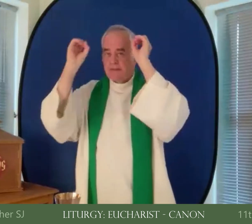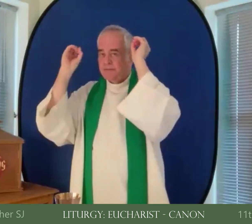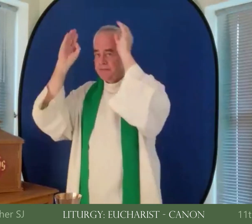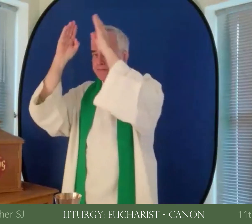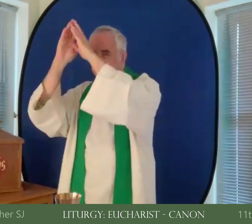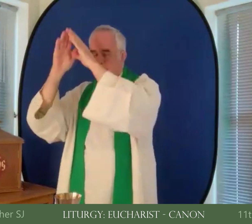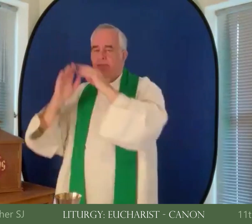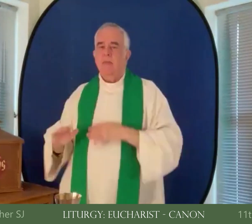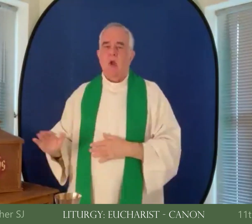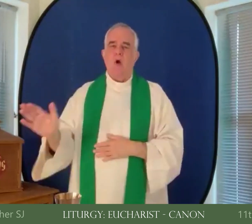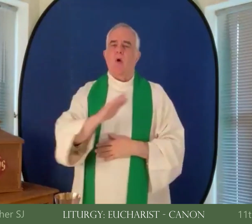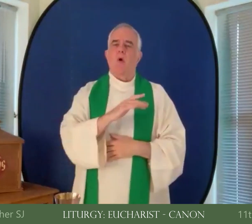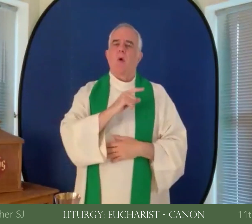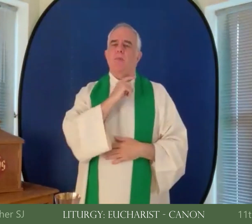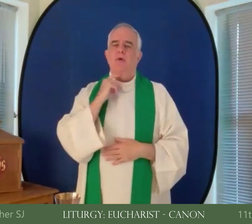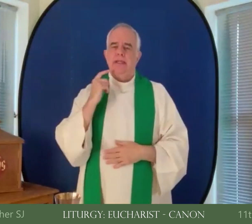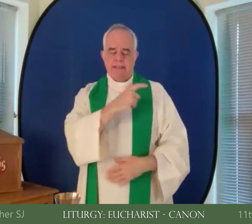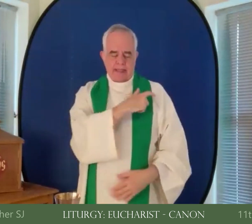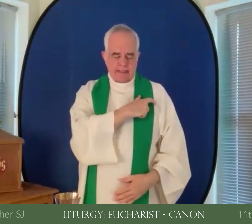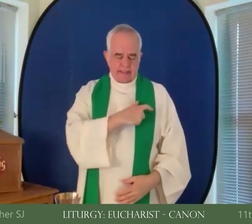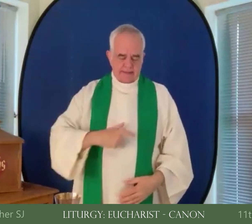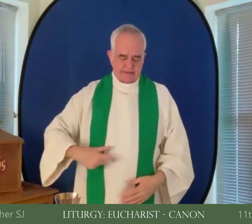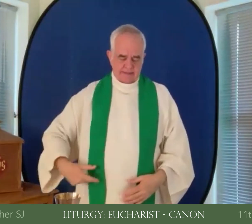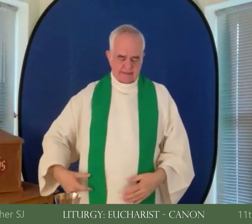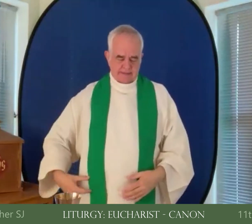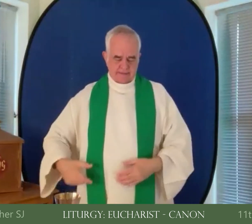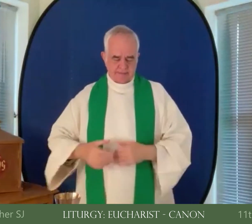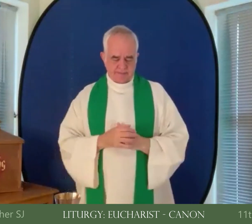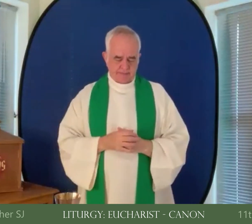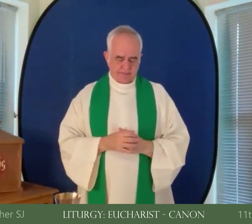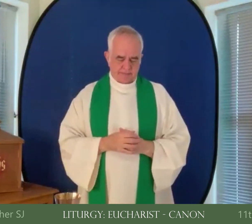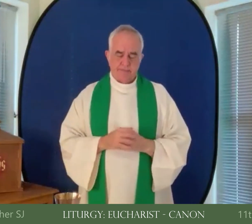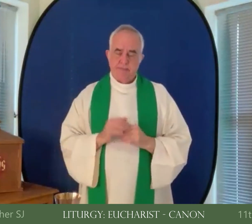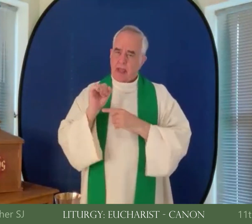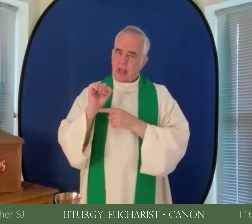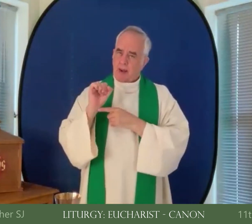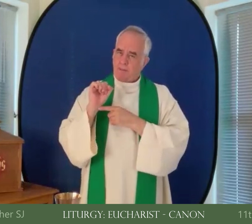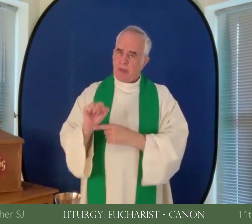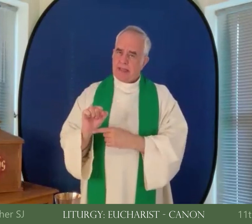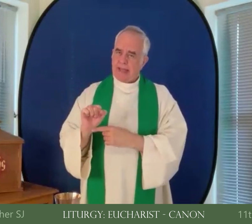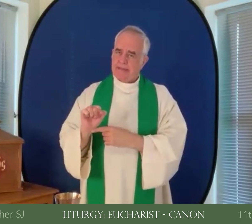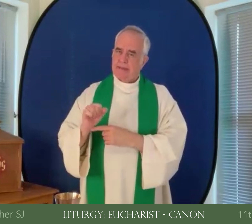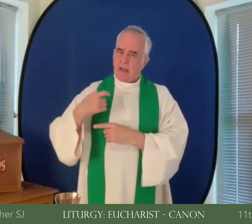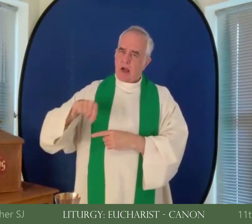bishops, all peace seekers. to touch